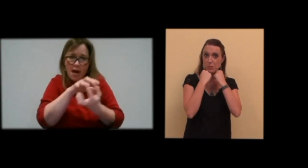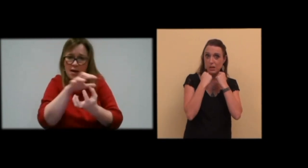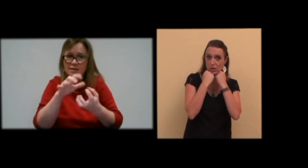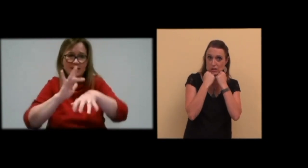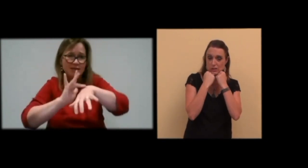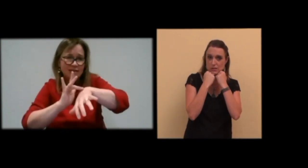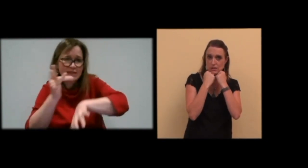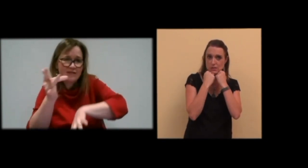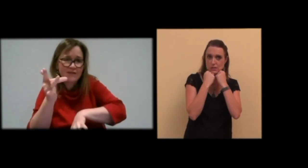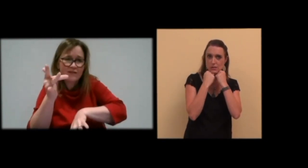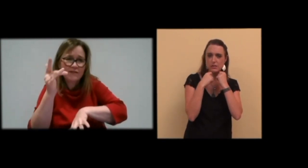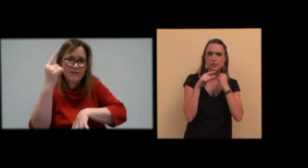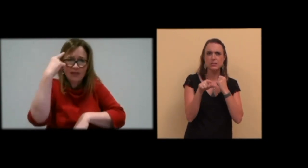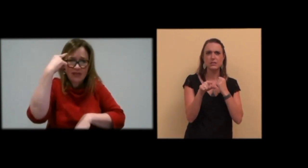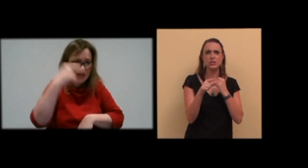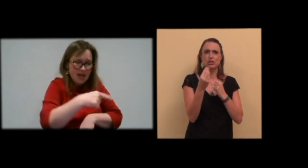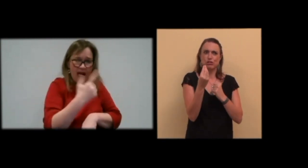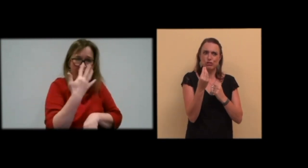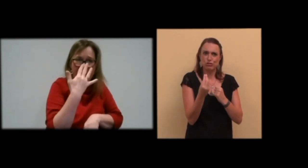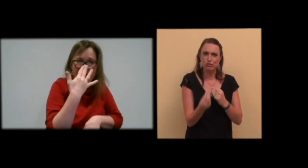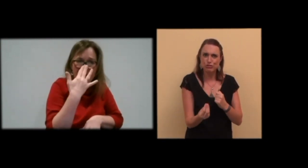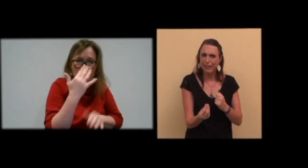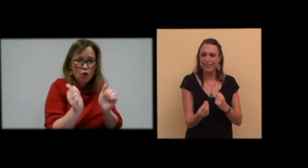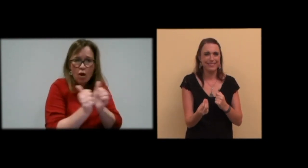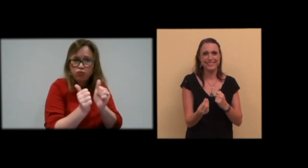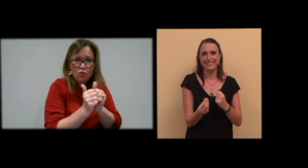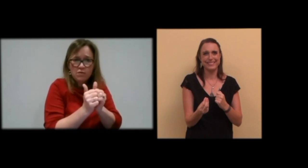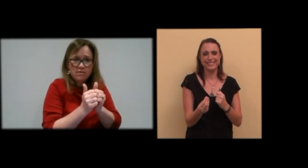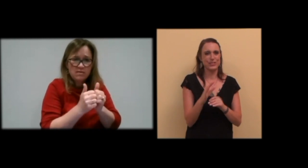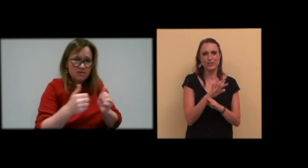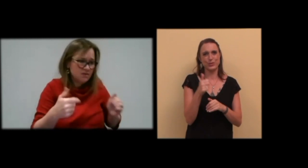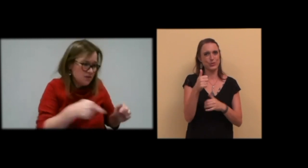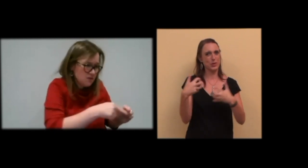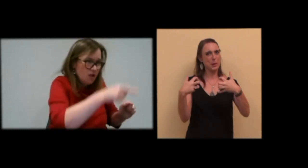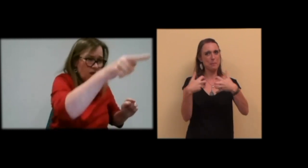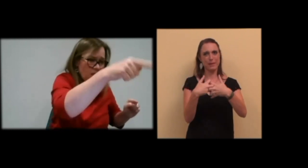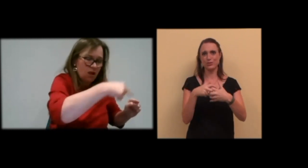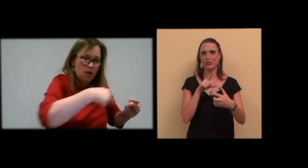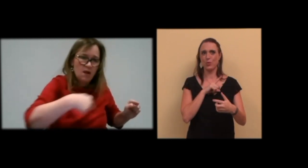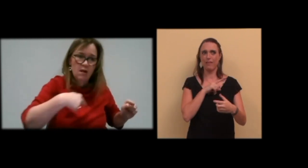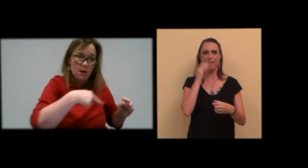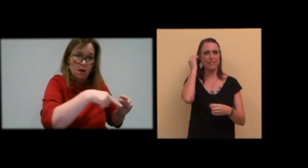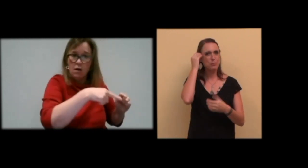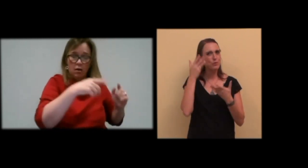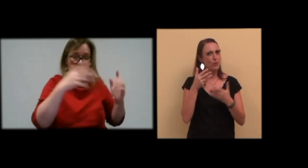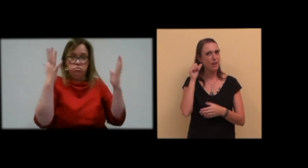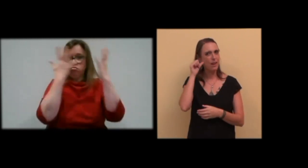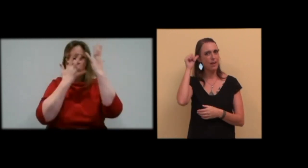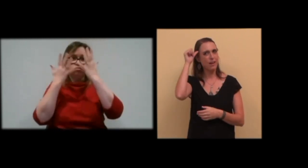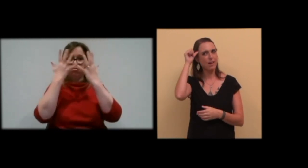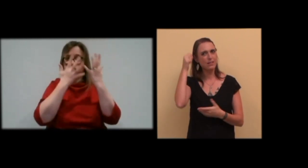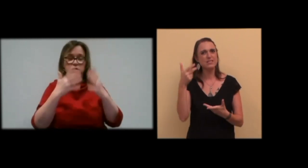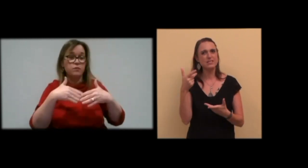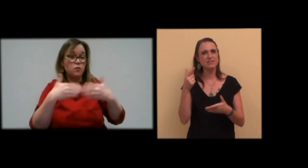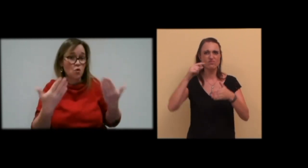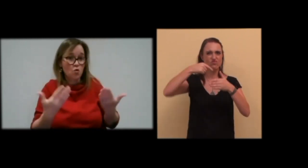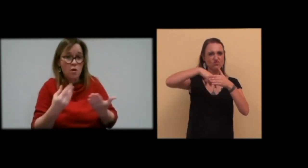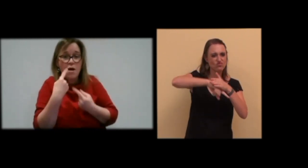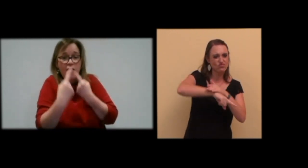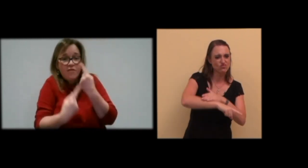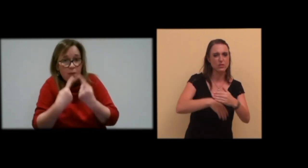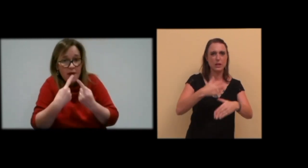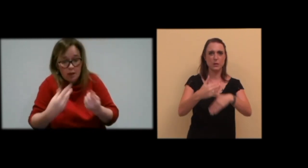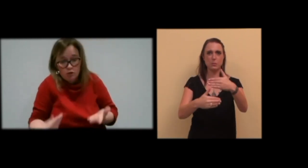information over the information that's being asked of the parents and the child. Obviously, it's not appropriate for the child to be relaying